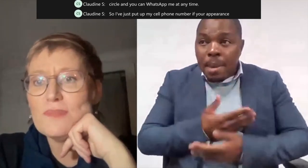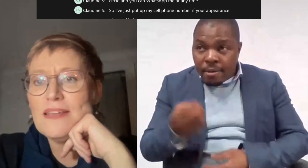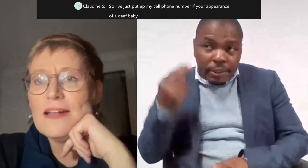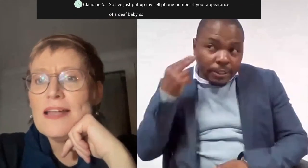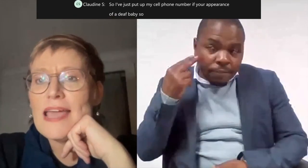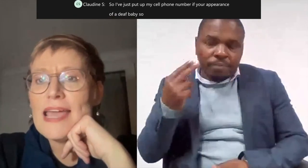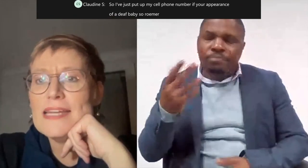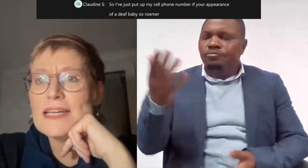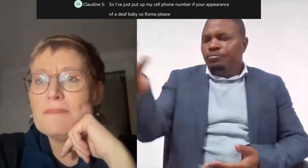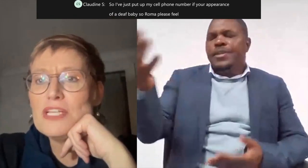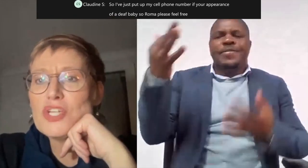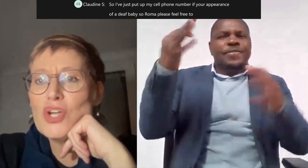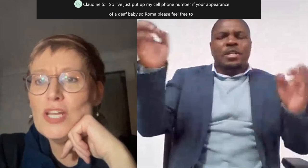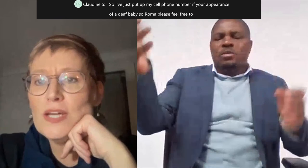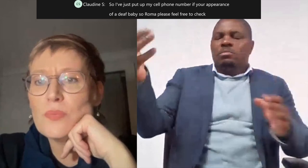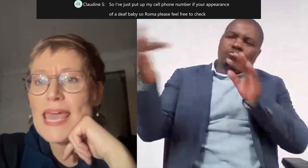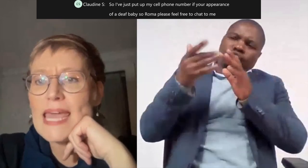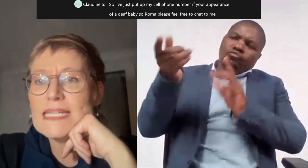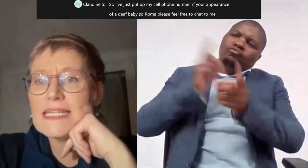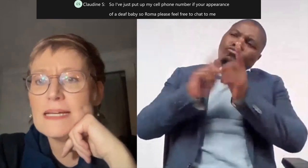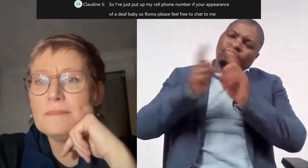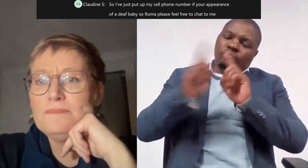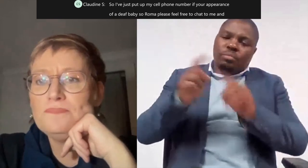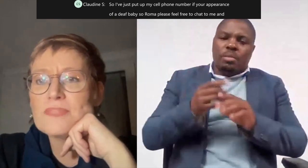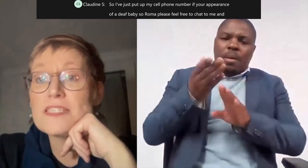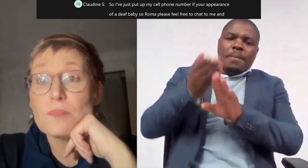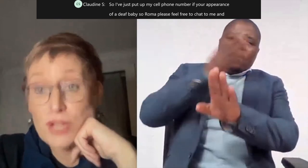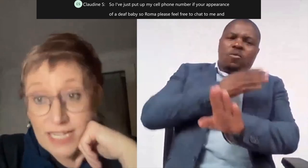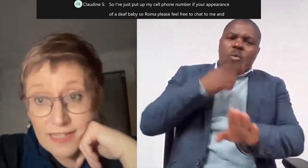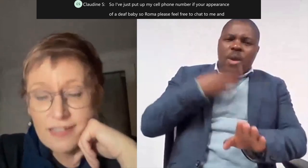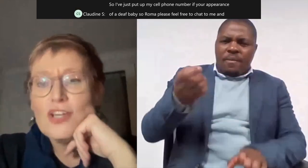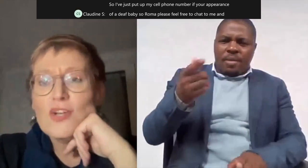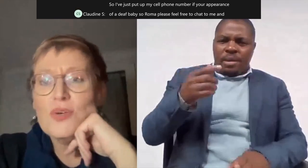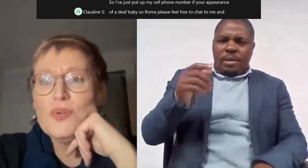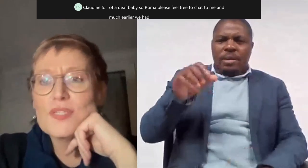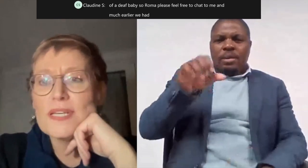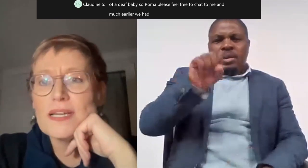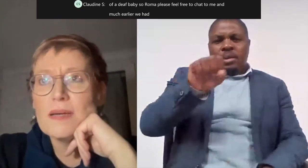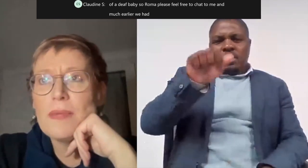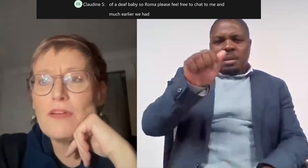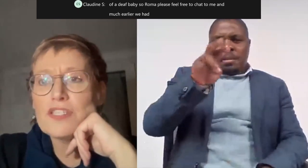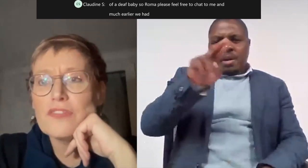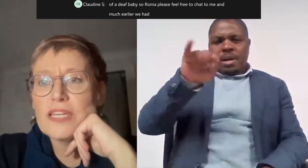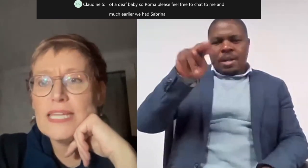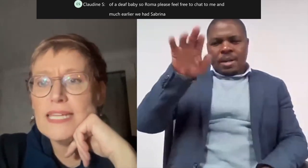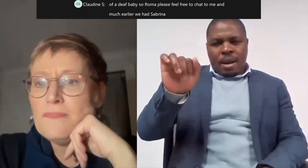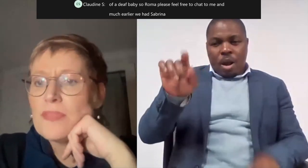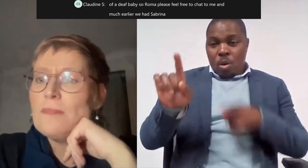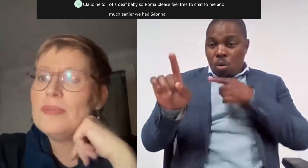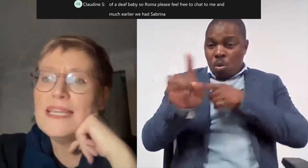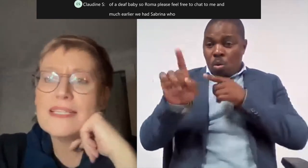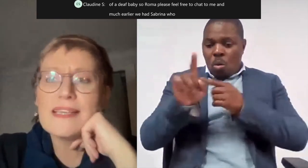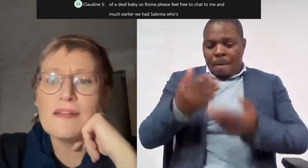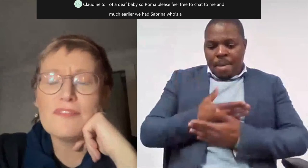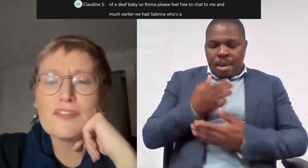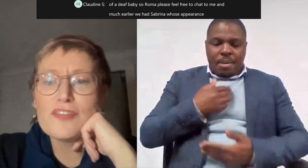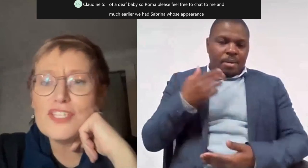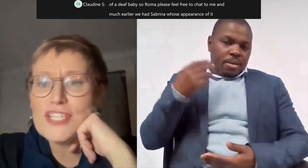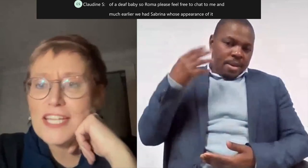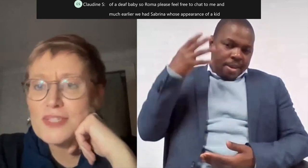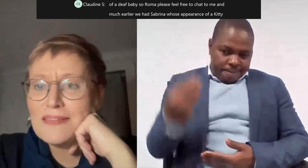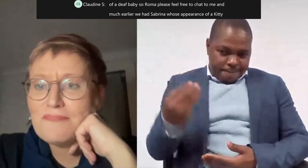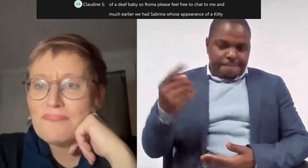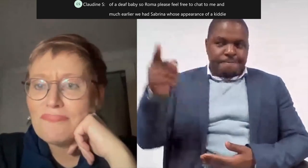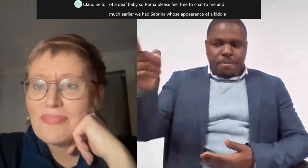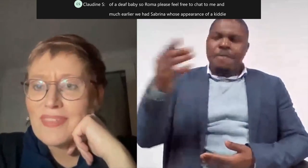to chat to me. And much earlier we had Sabrina, who's a parent of a kiddie, please feel